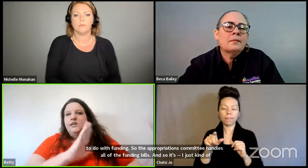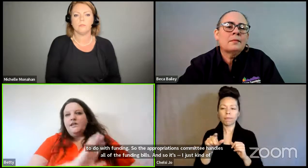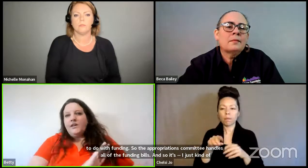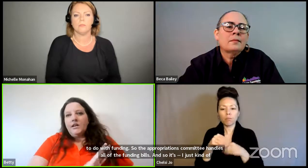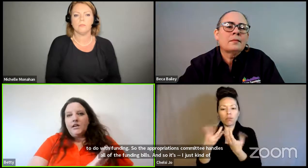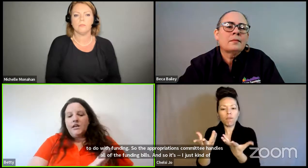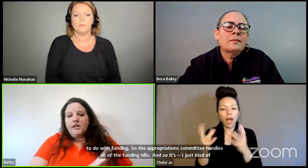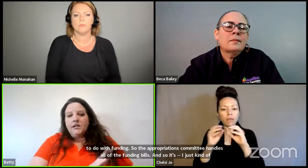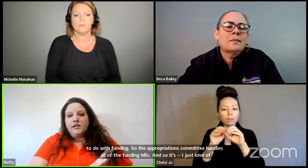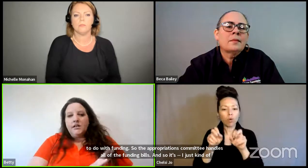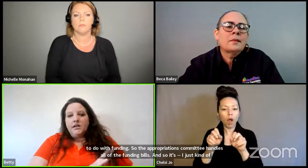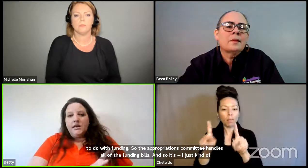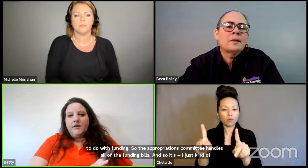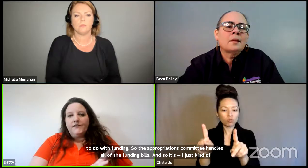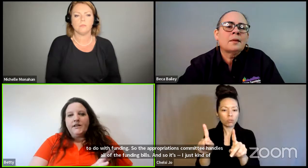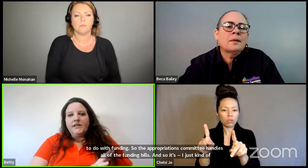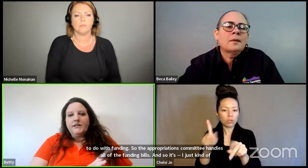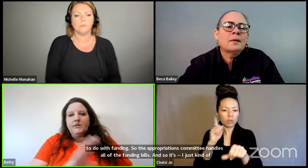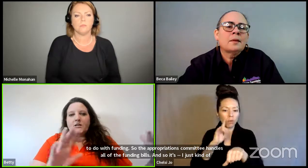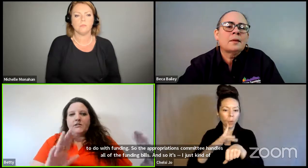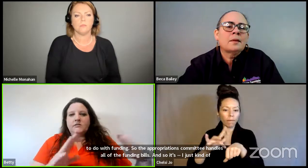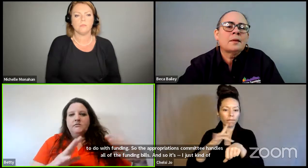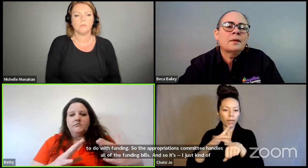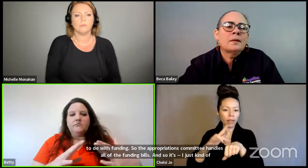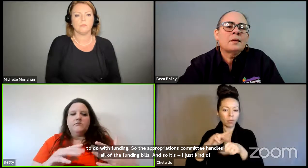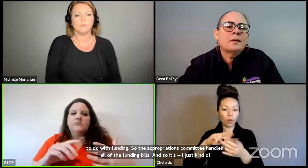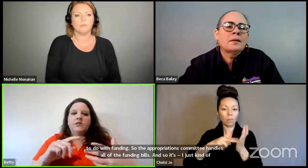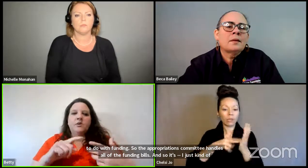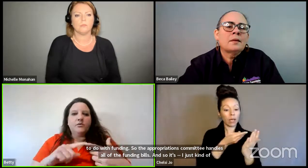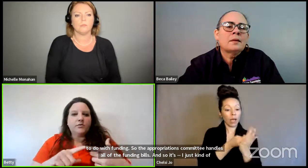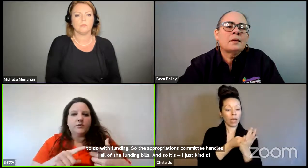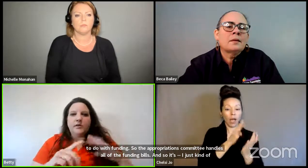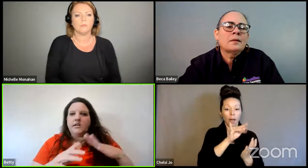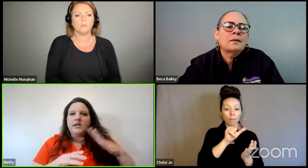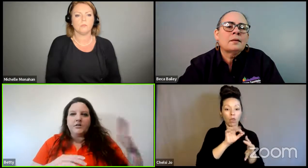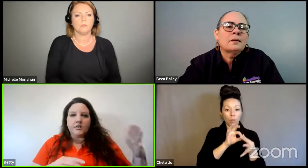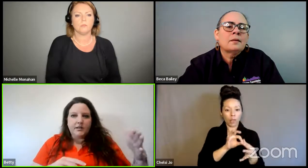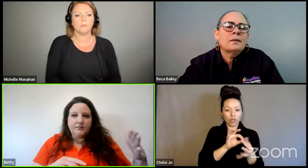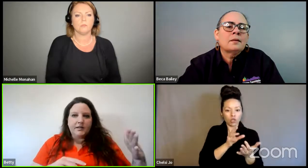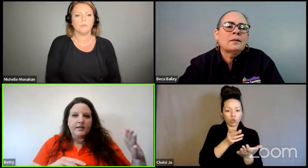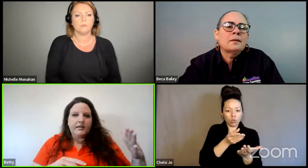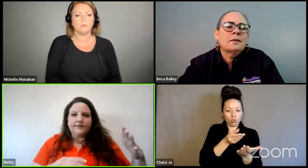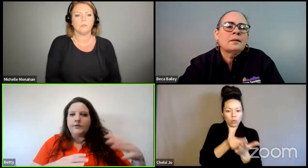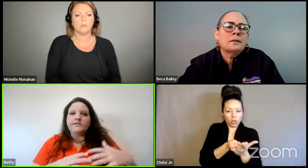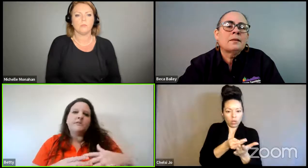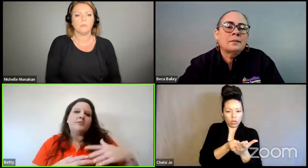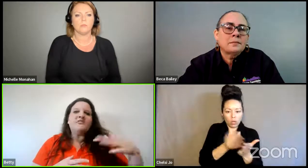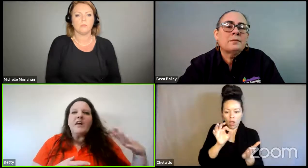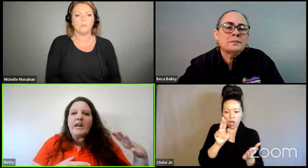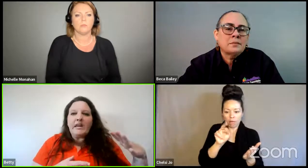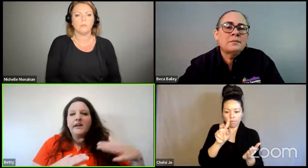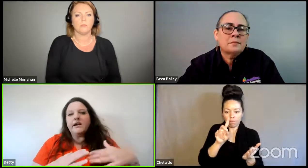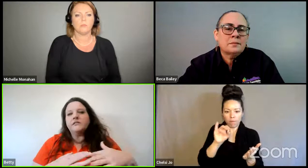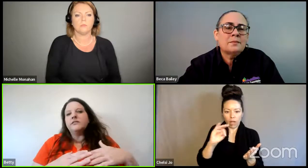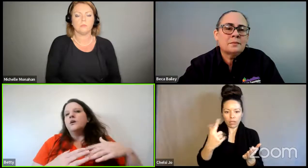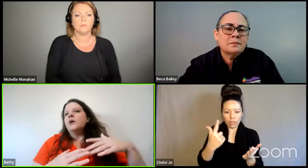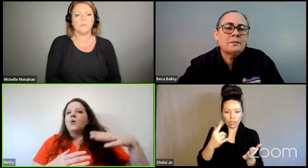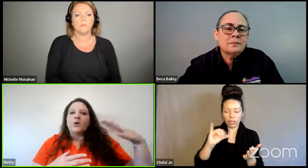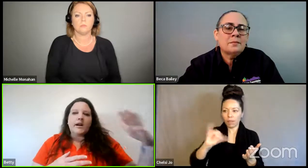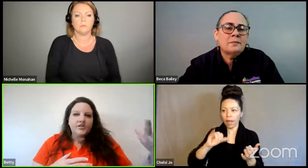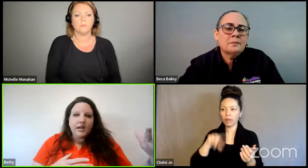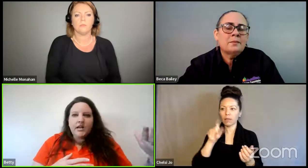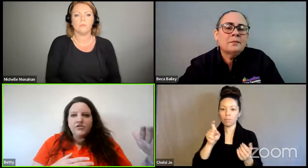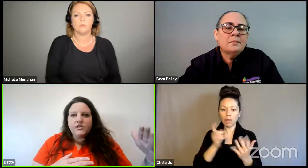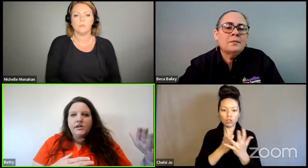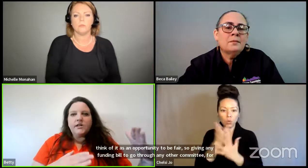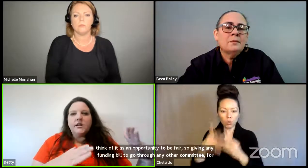So giving any funding bill to go through any other committee, for example, finance